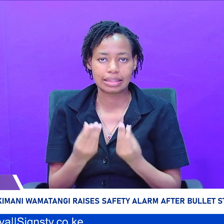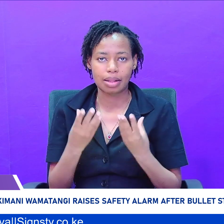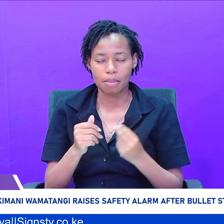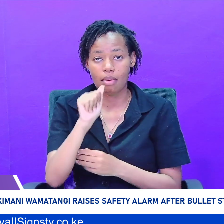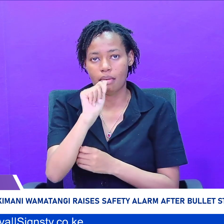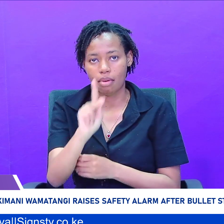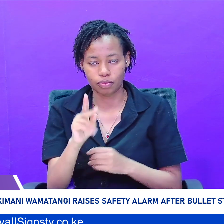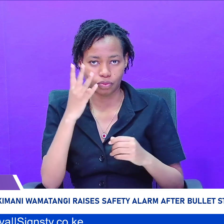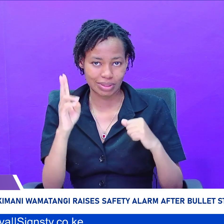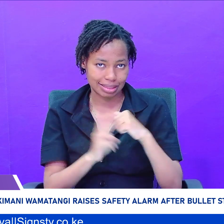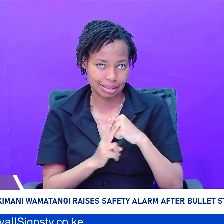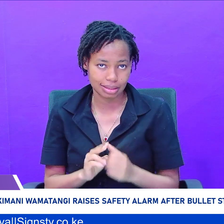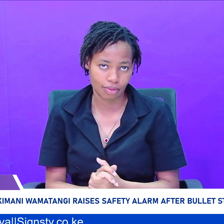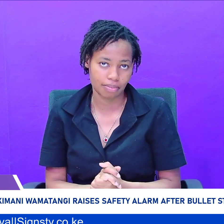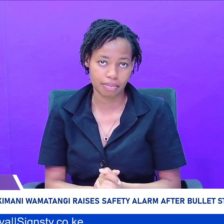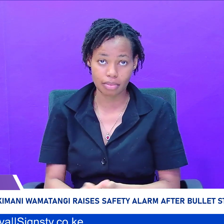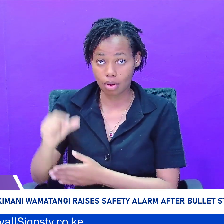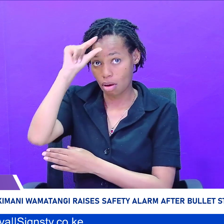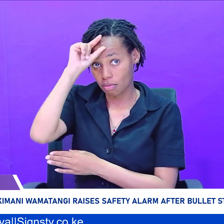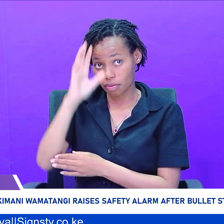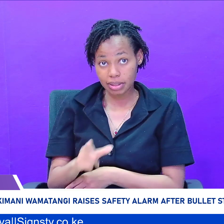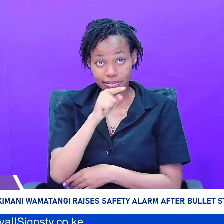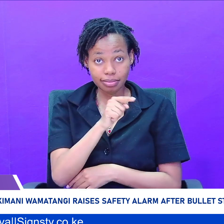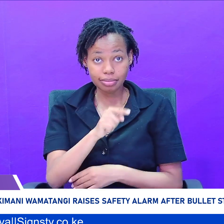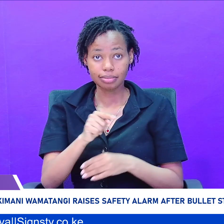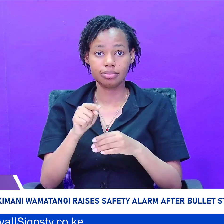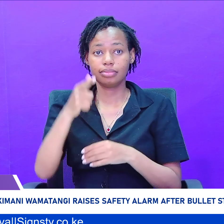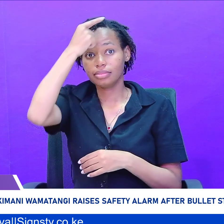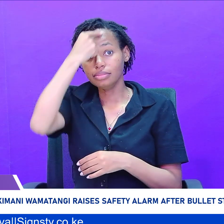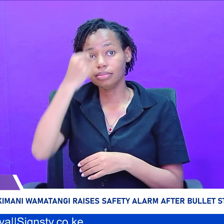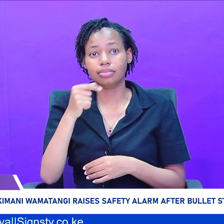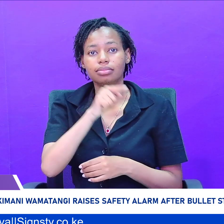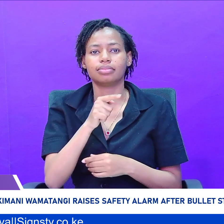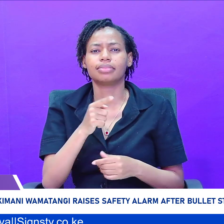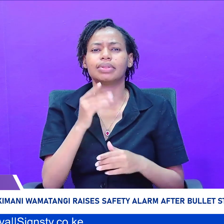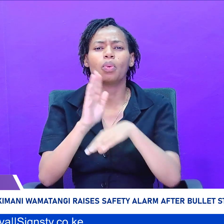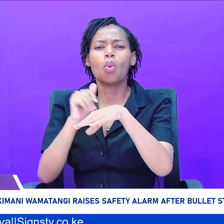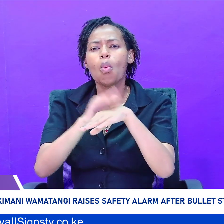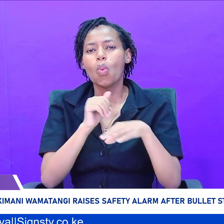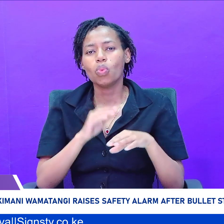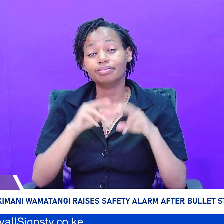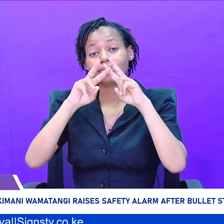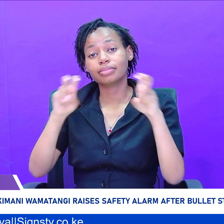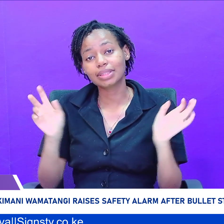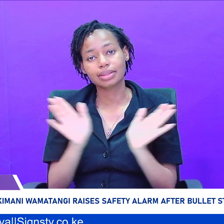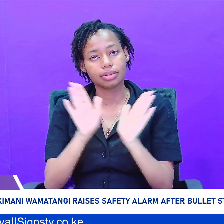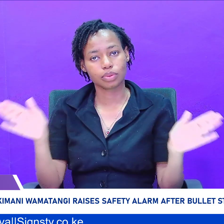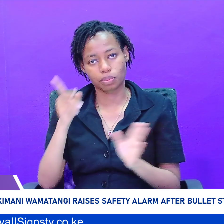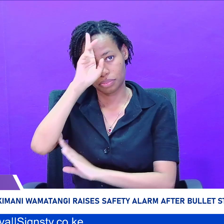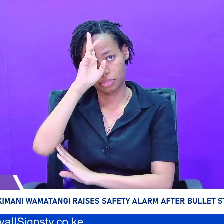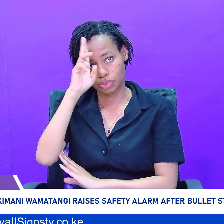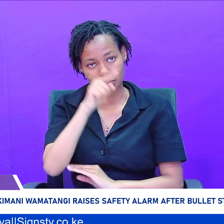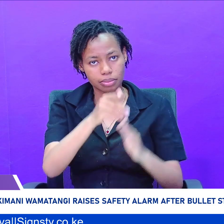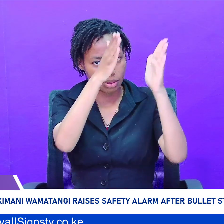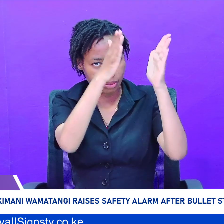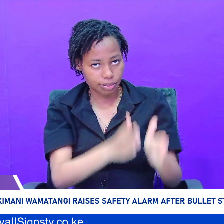Governor Wamatangi has called on the Inspector General of Police to personally oversee the investigation to determine the